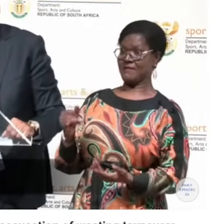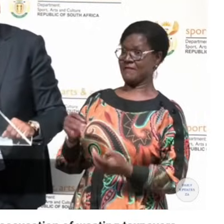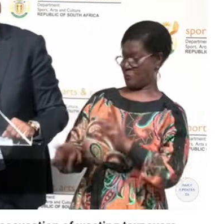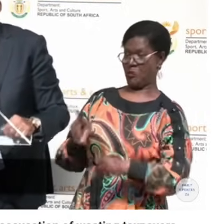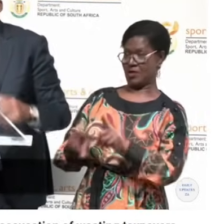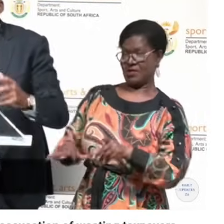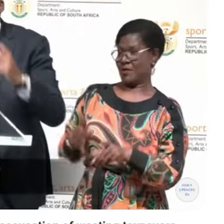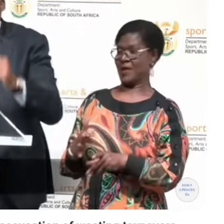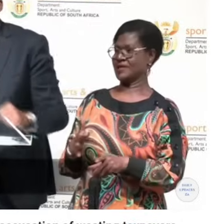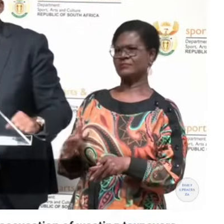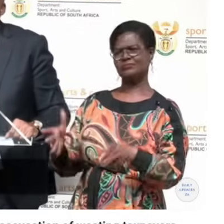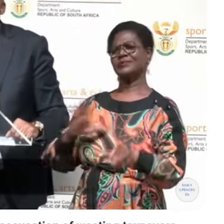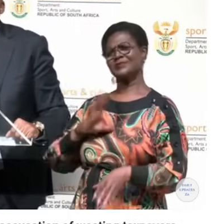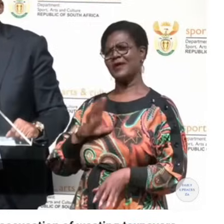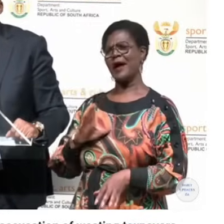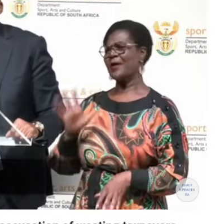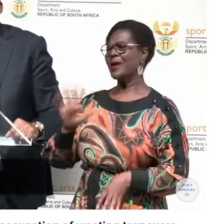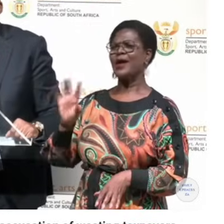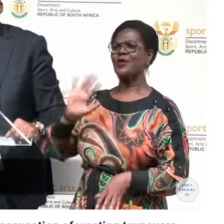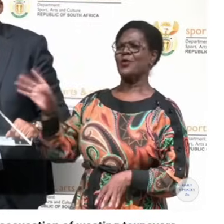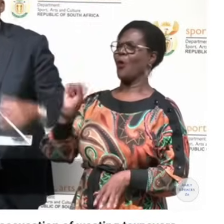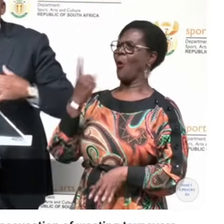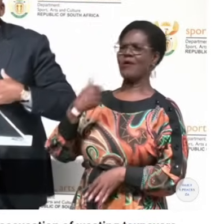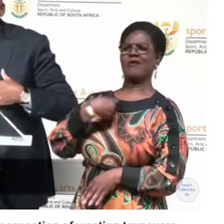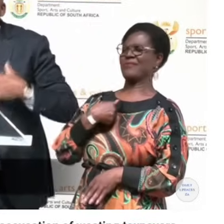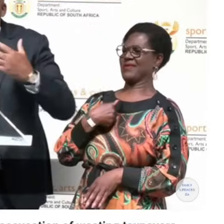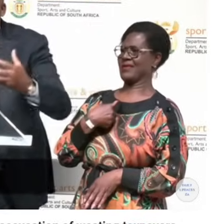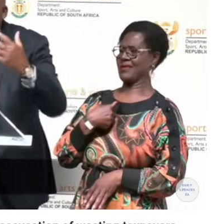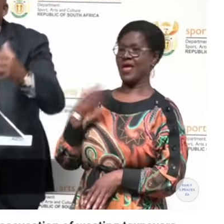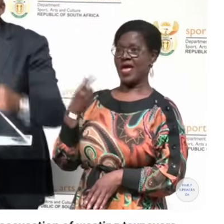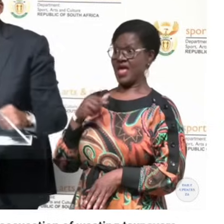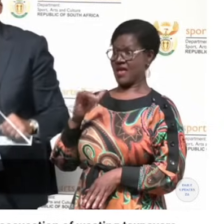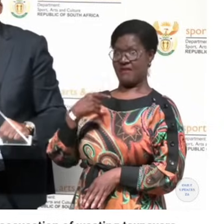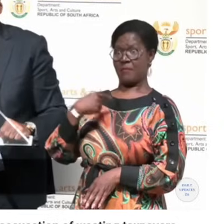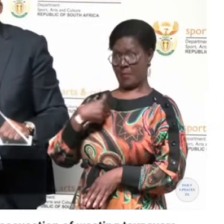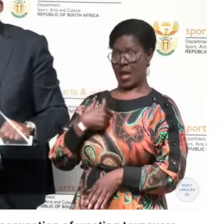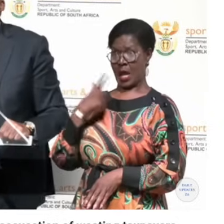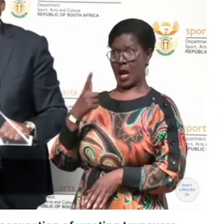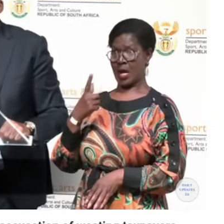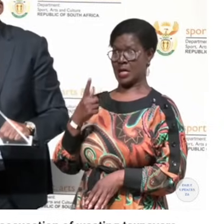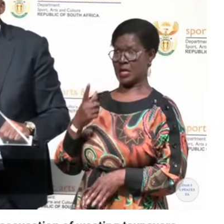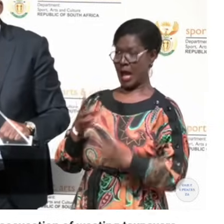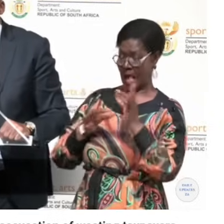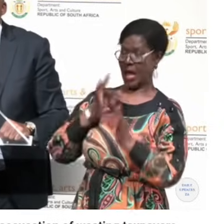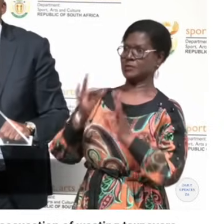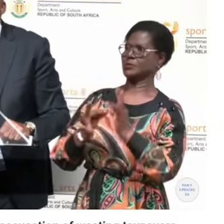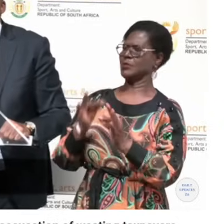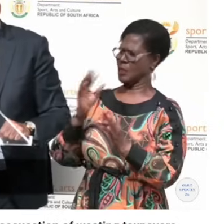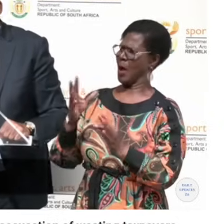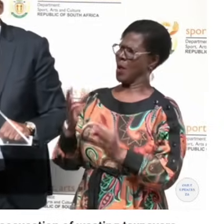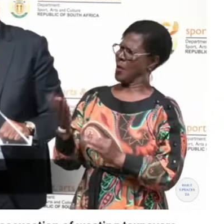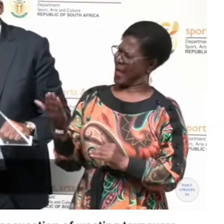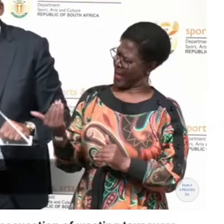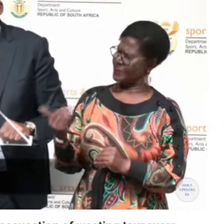fine, but don't play politics only with me. If I have to account, which I'm doing, we expect every minister